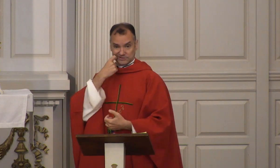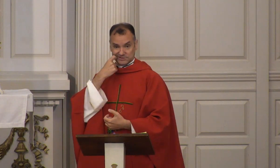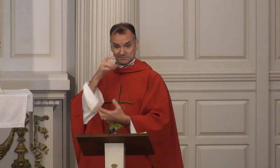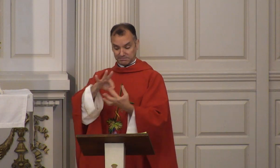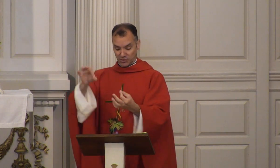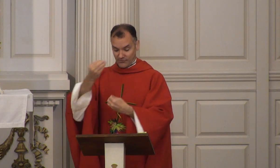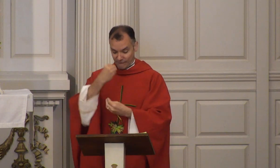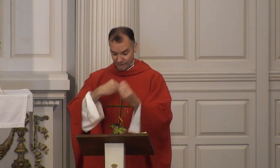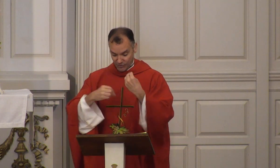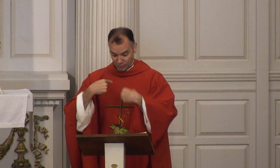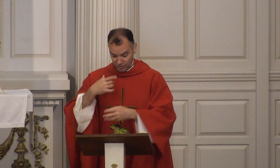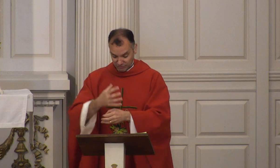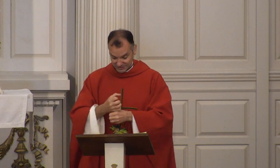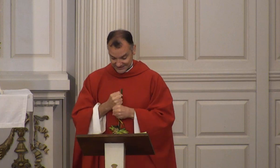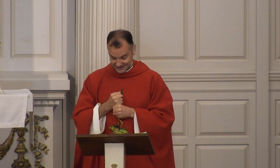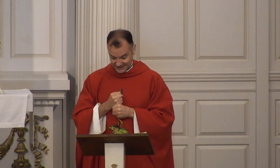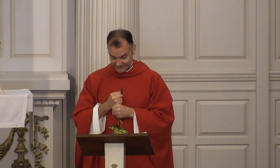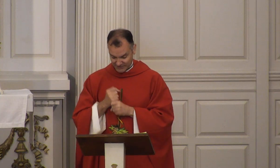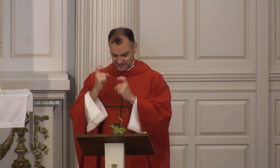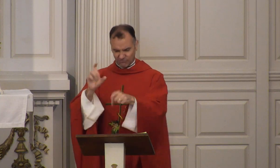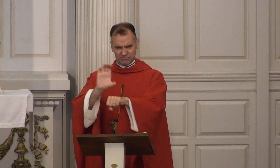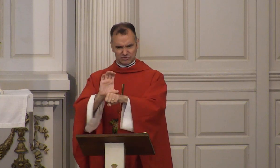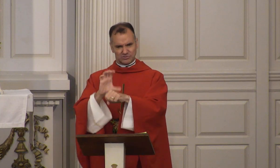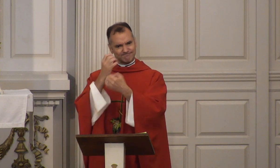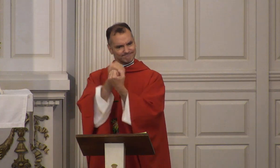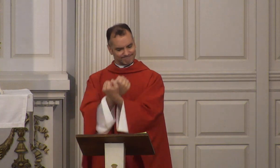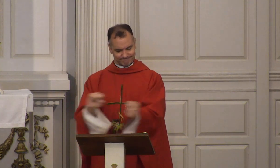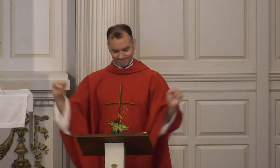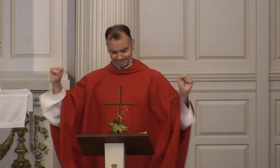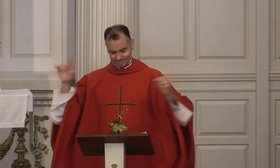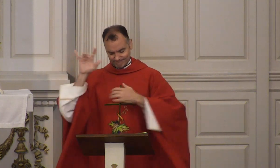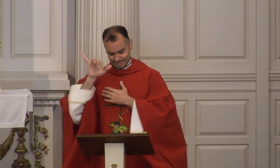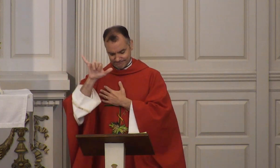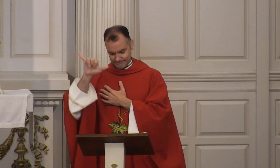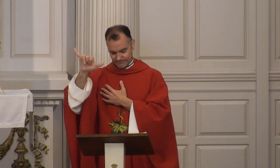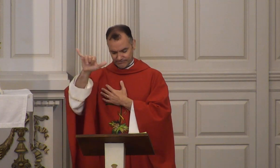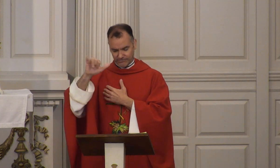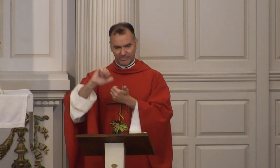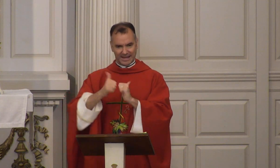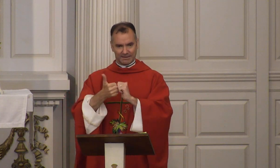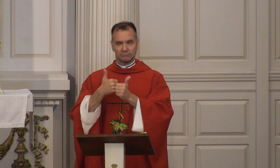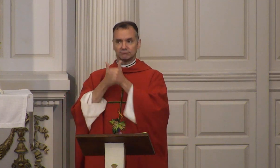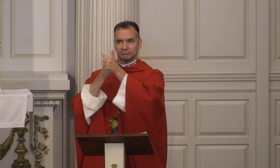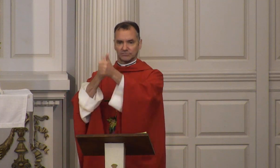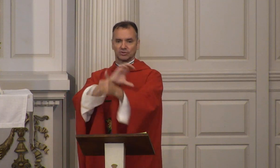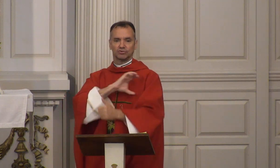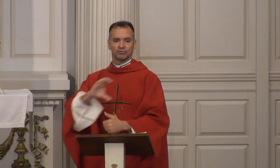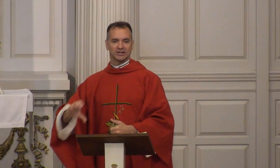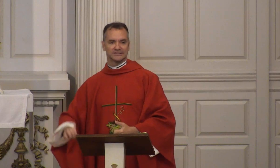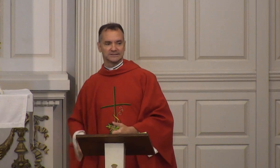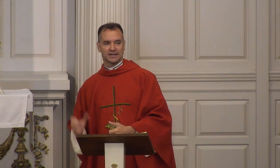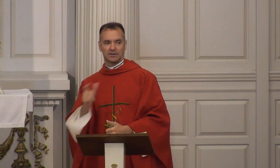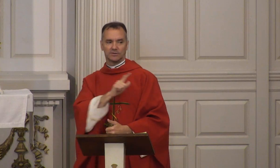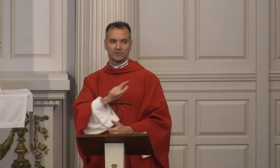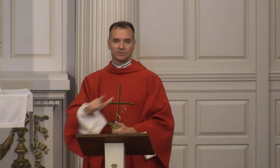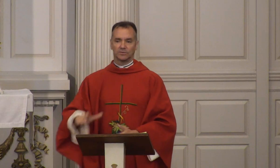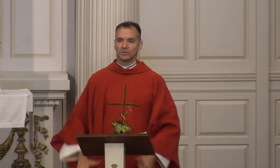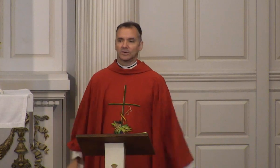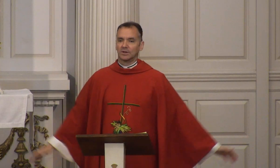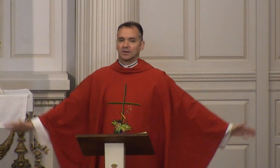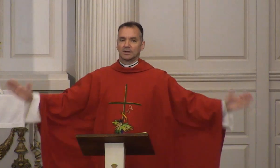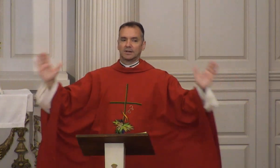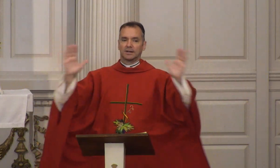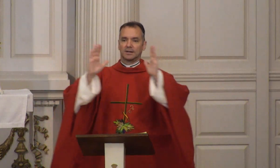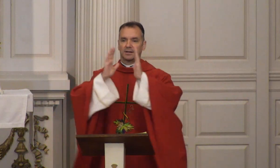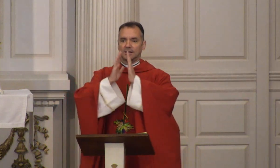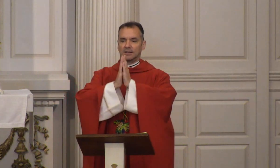force, and that this spiritual food may gain her abundance of eternal redemption. Through